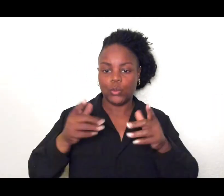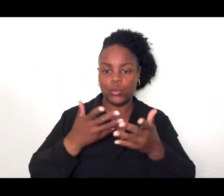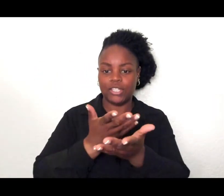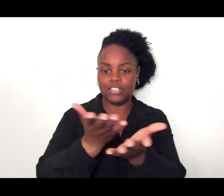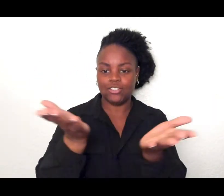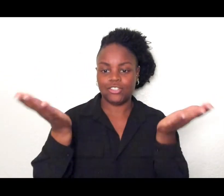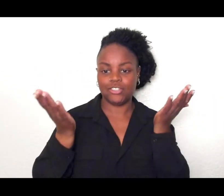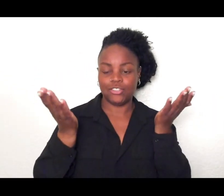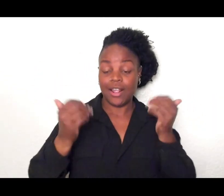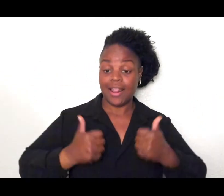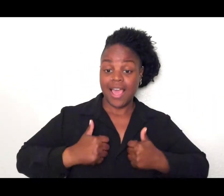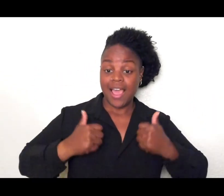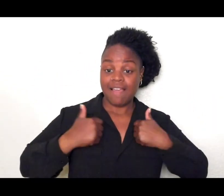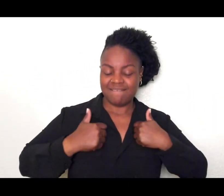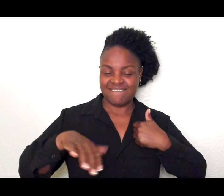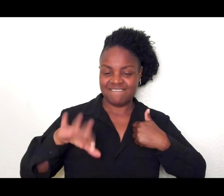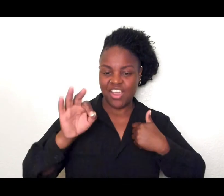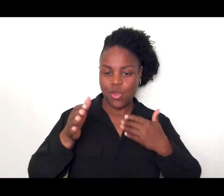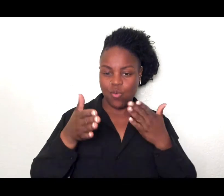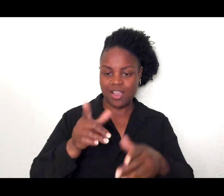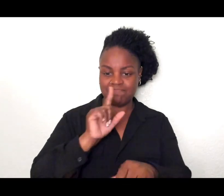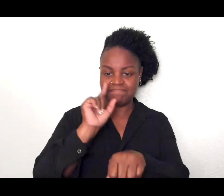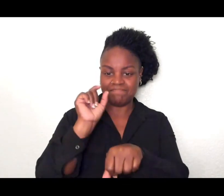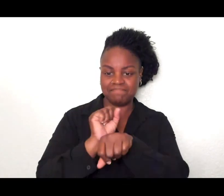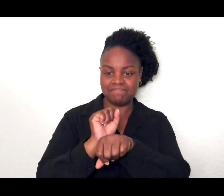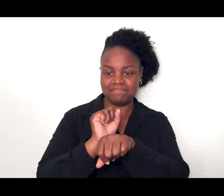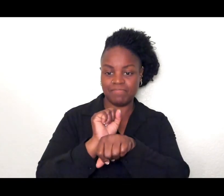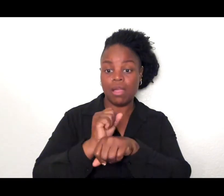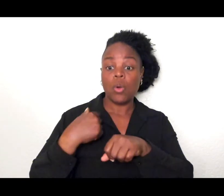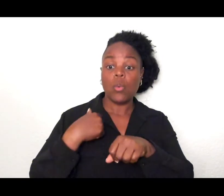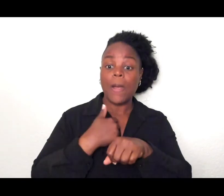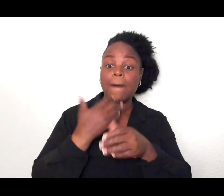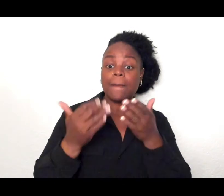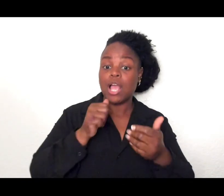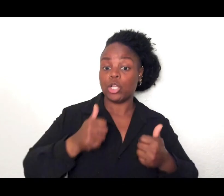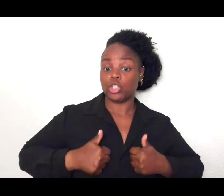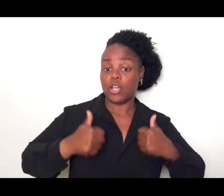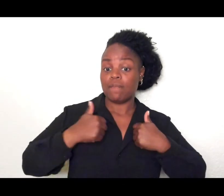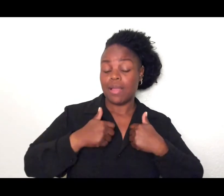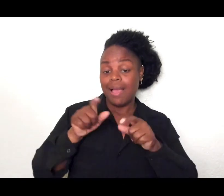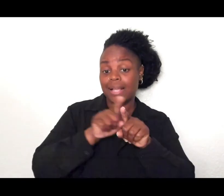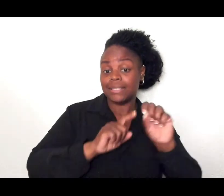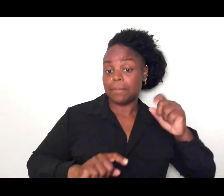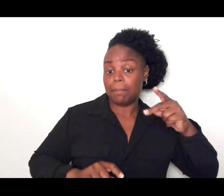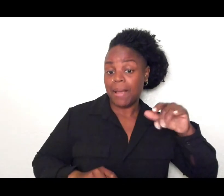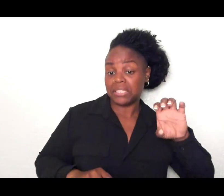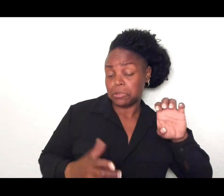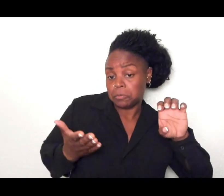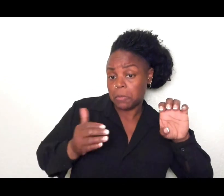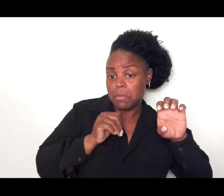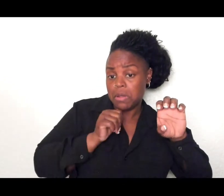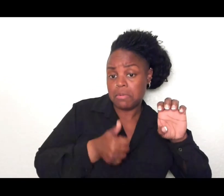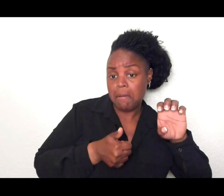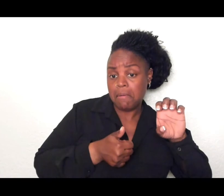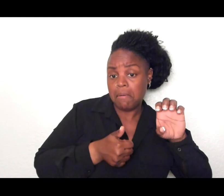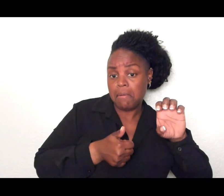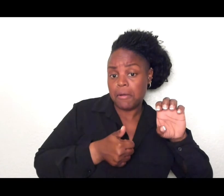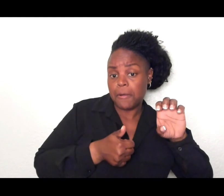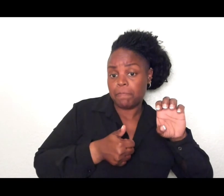they're learning to not just hear with their ears, but to hear with their heart. And that technique is what gives me